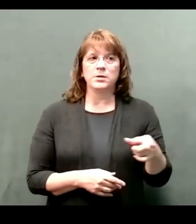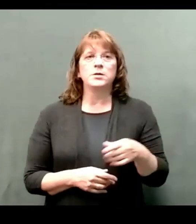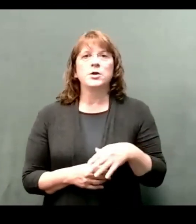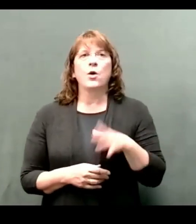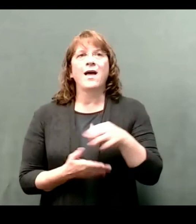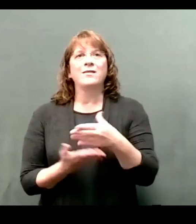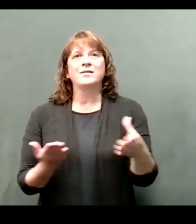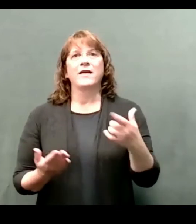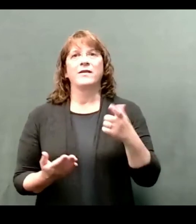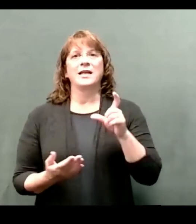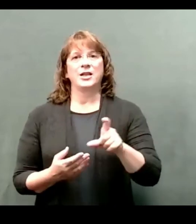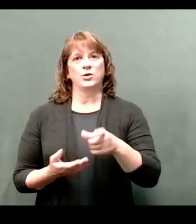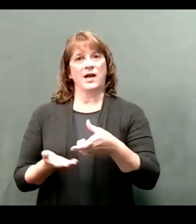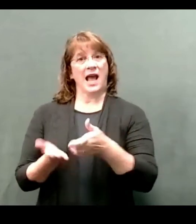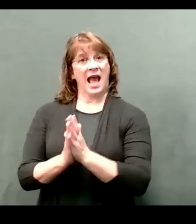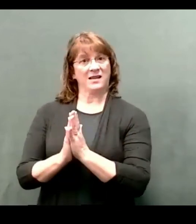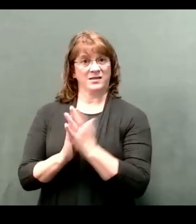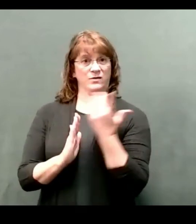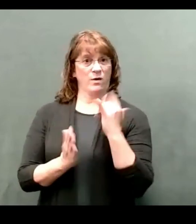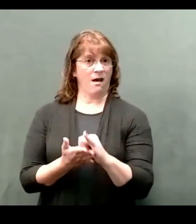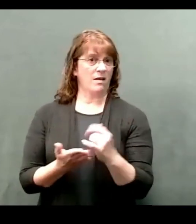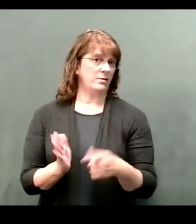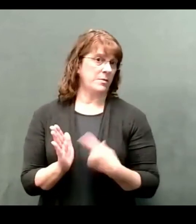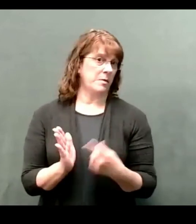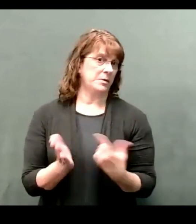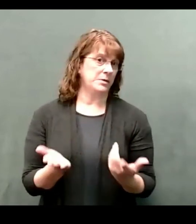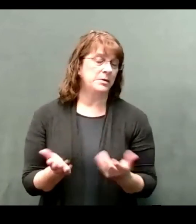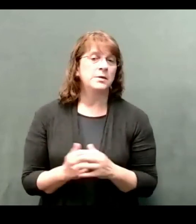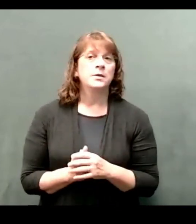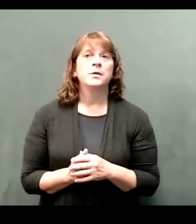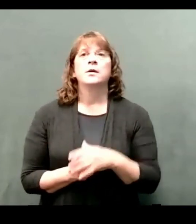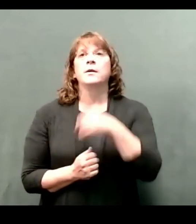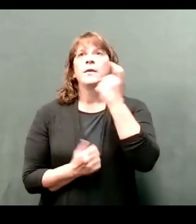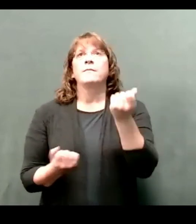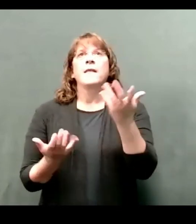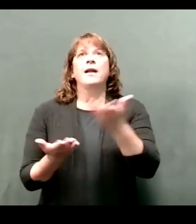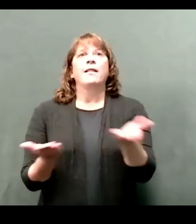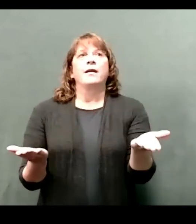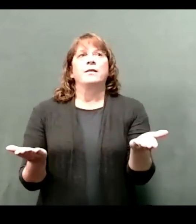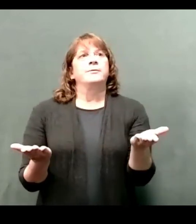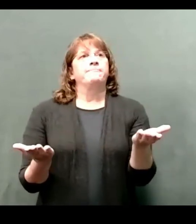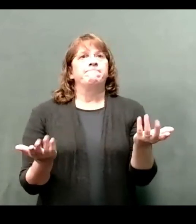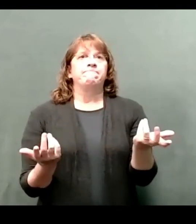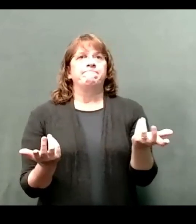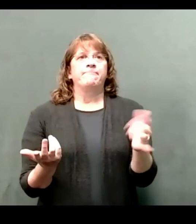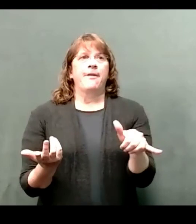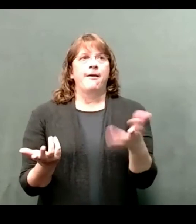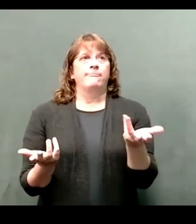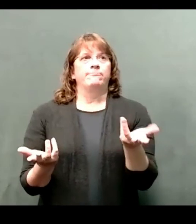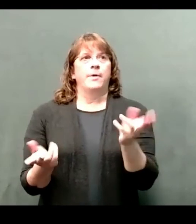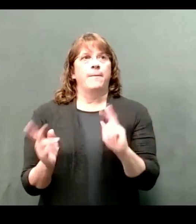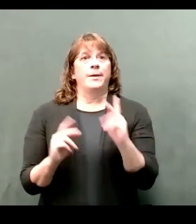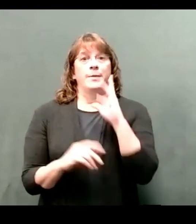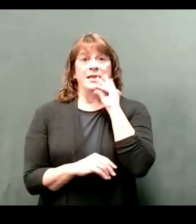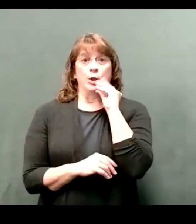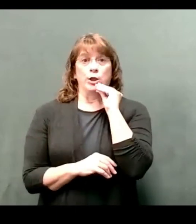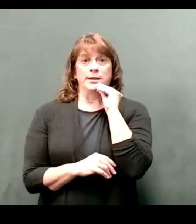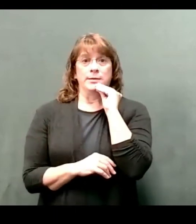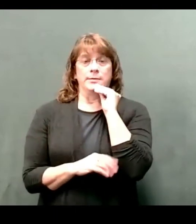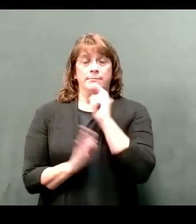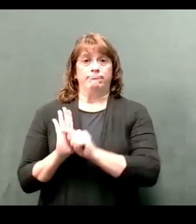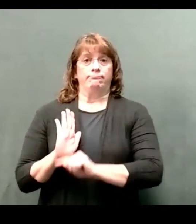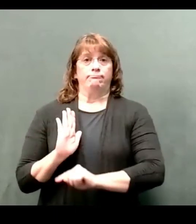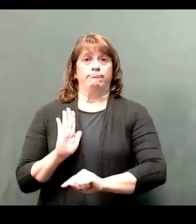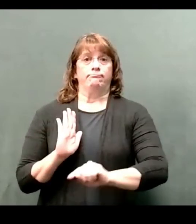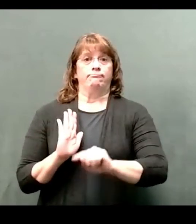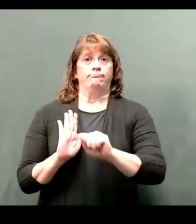have to ask for oftentimes, because there are a lot of things that folks experience that are